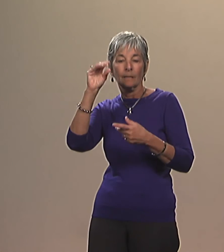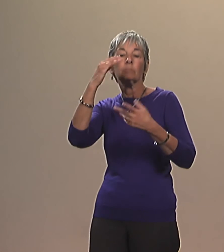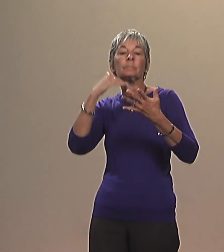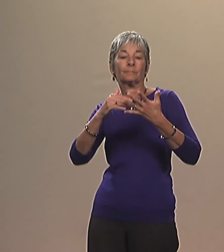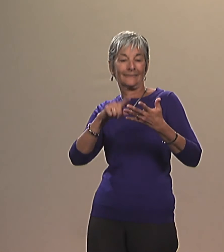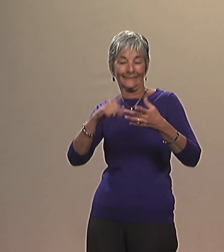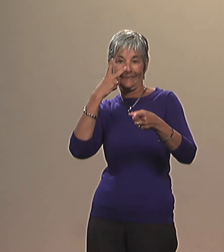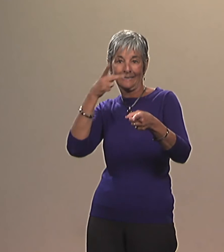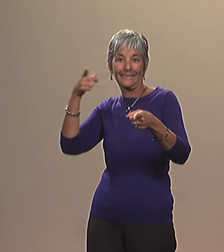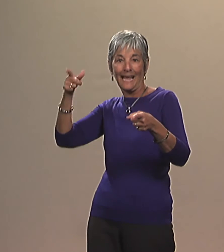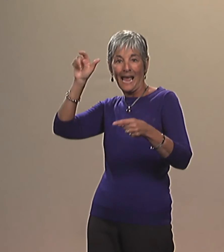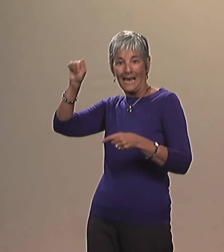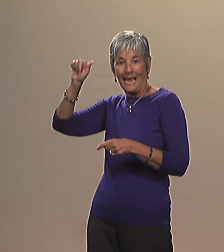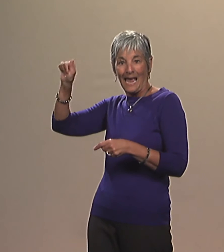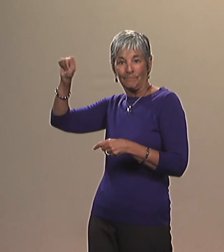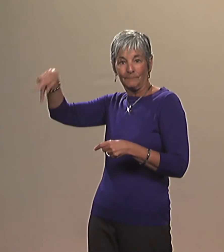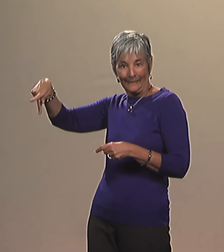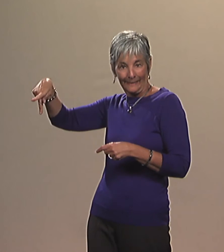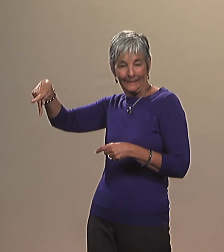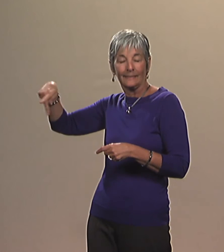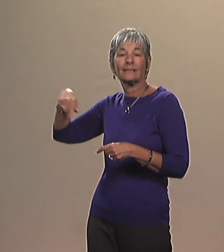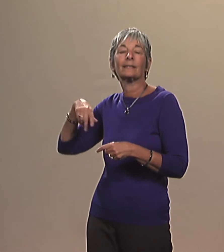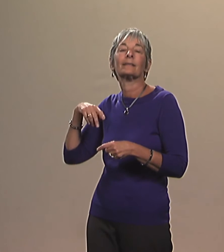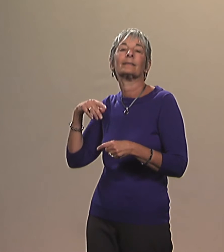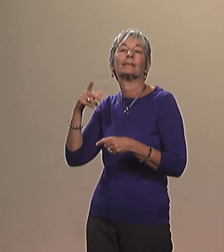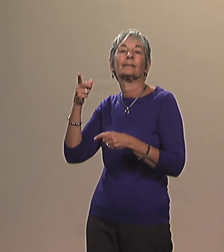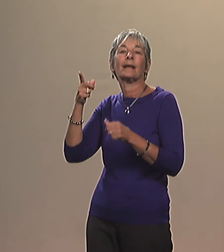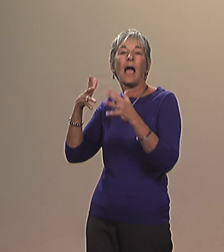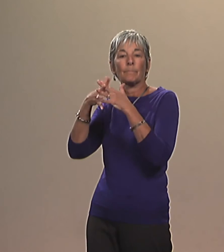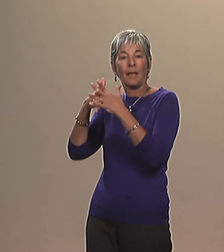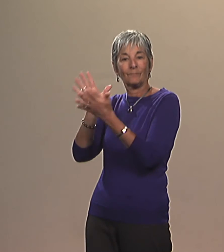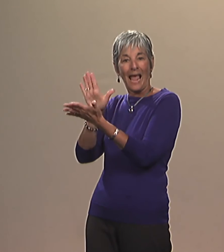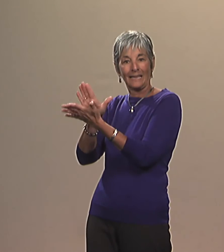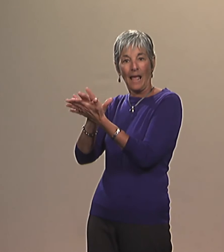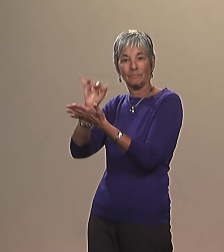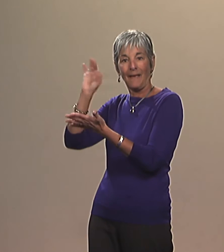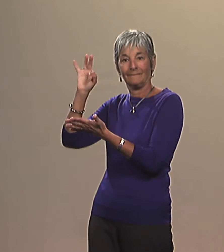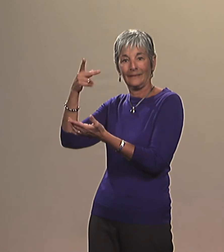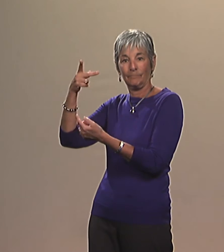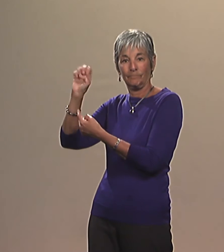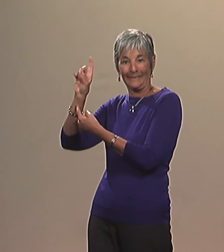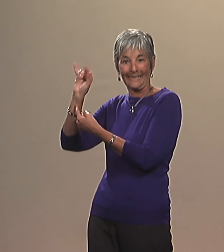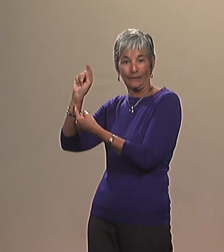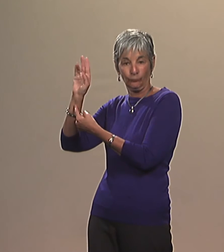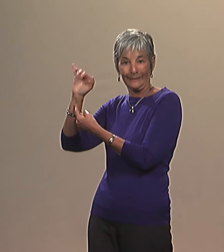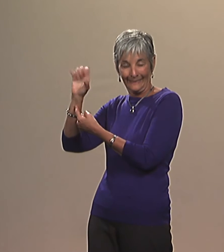So you also see the AAP, the American Academy of Pediatrics.